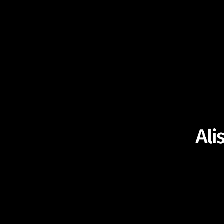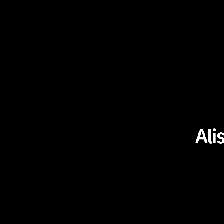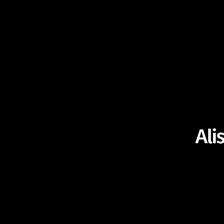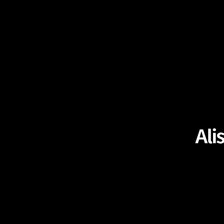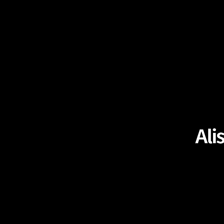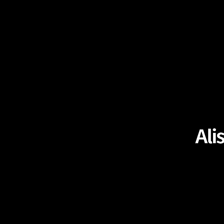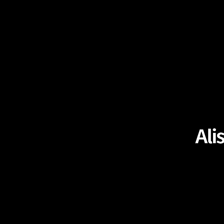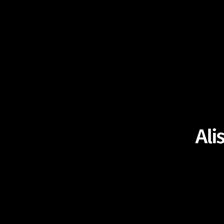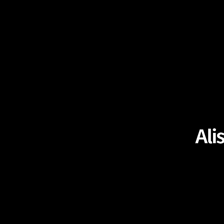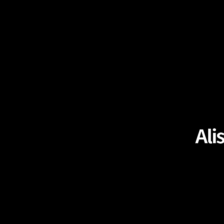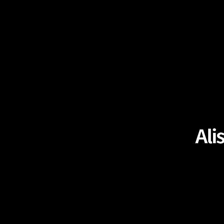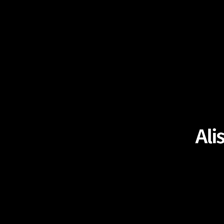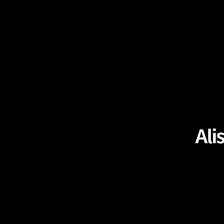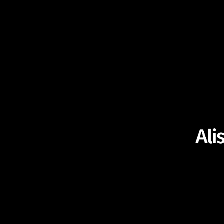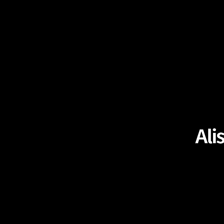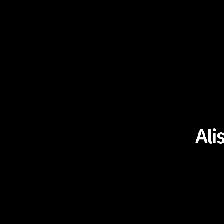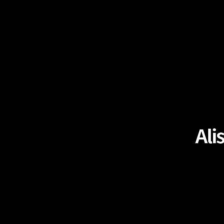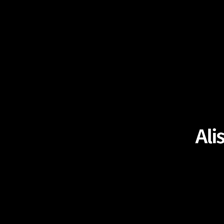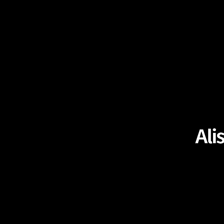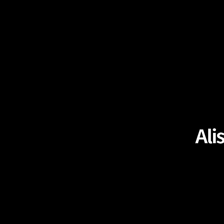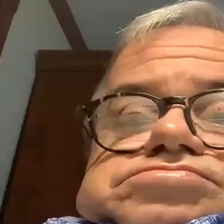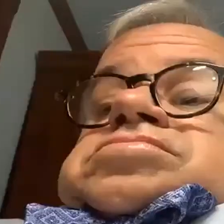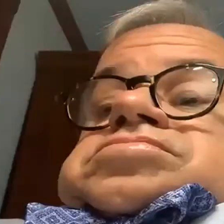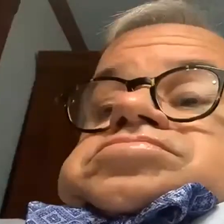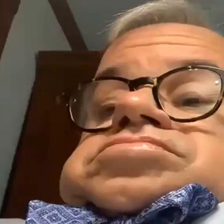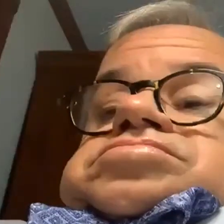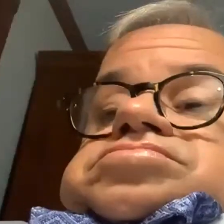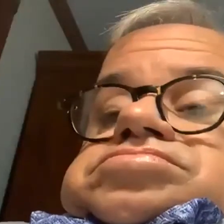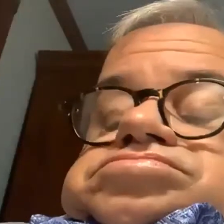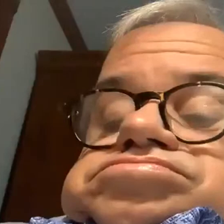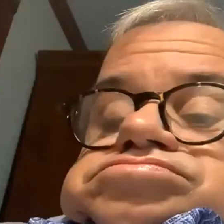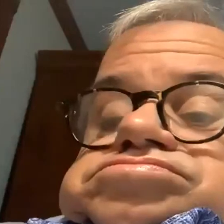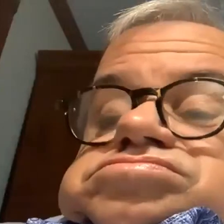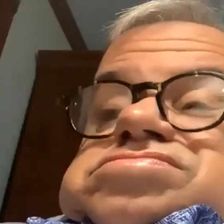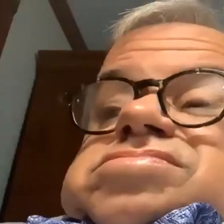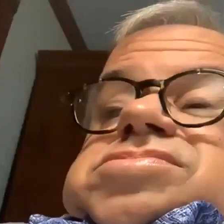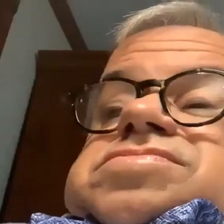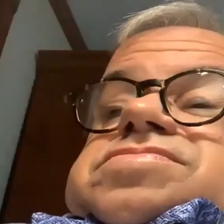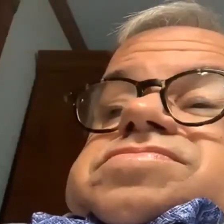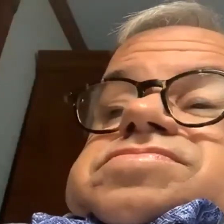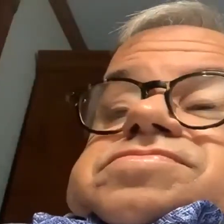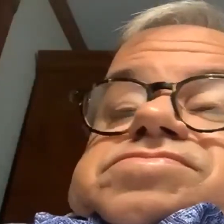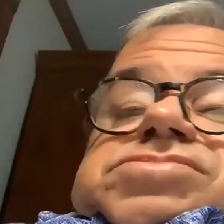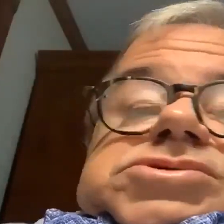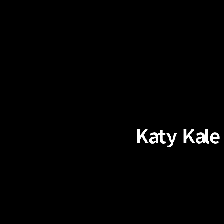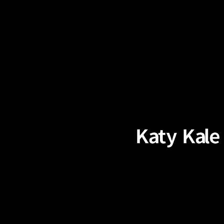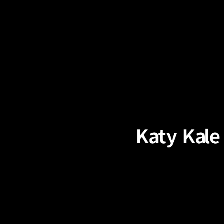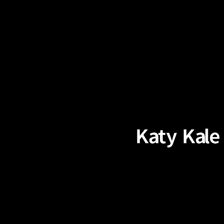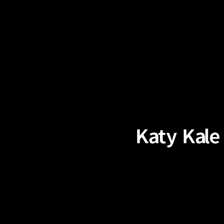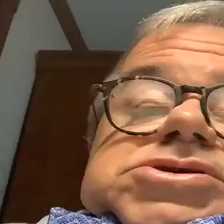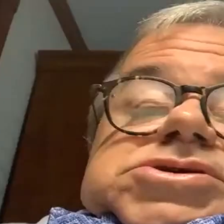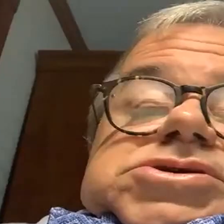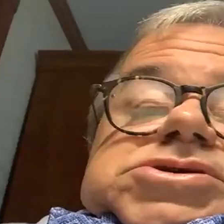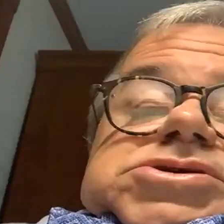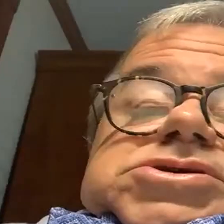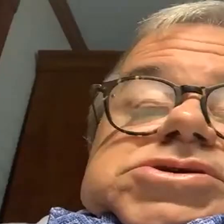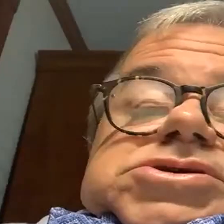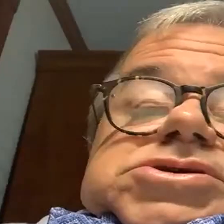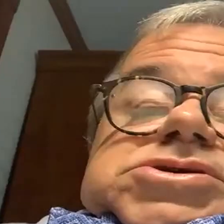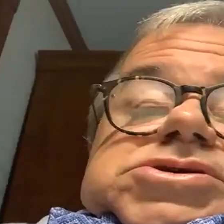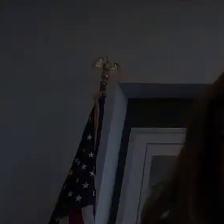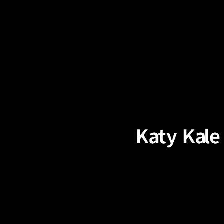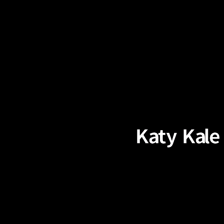when we let in everyone. And Katie Kale is on now. Hi, all.